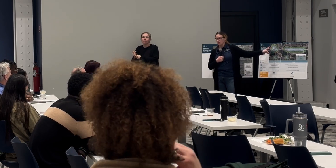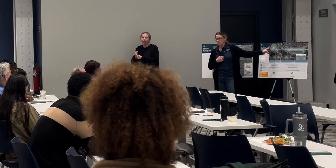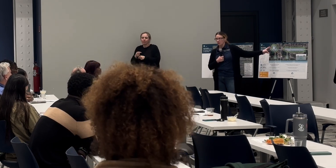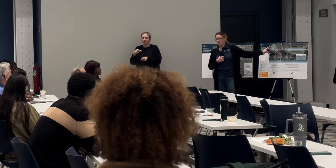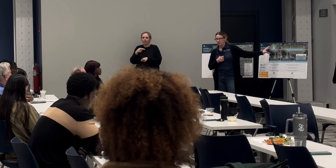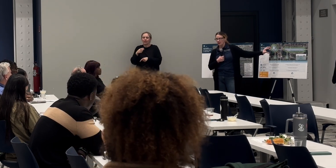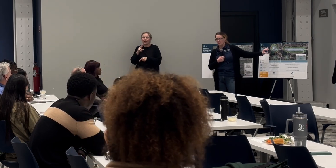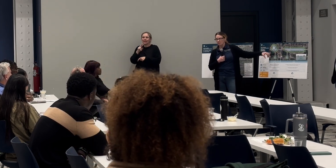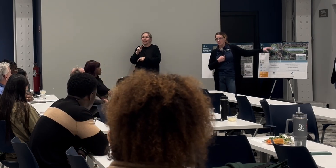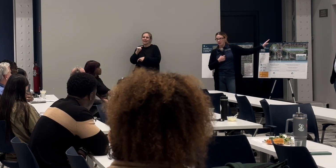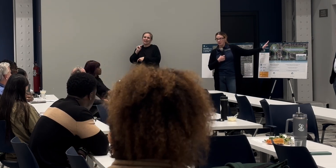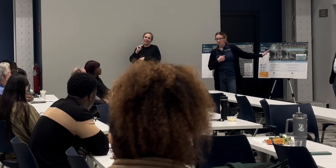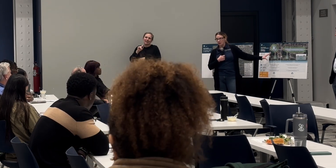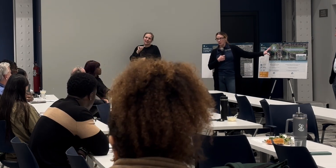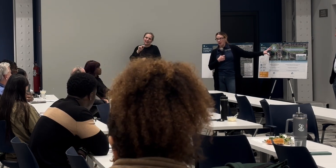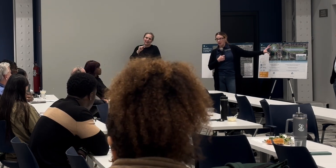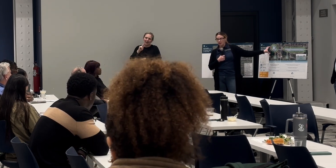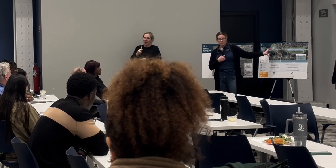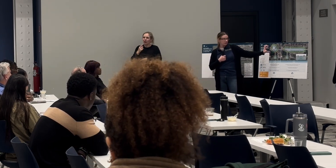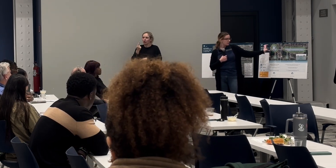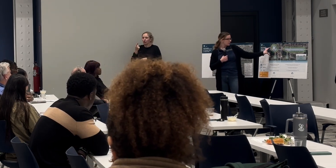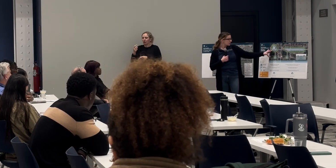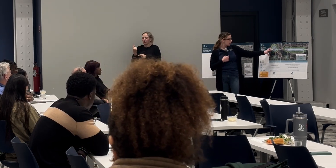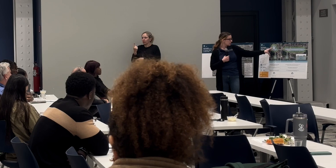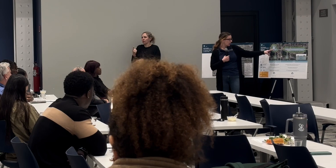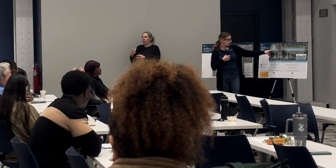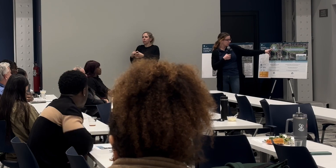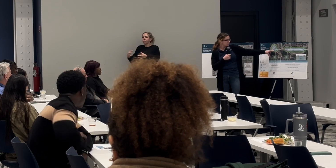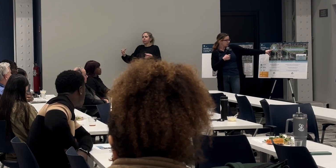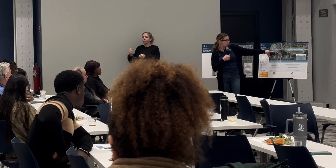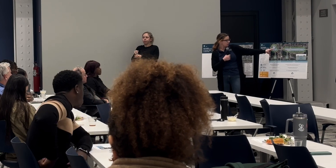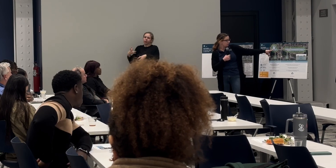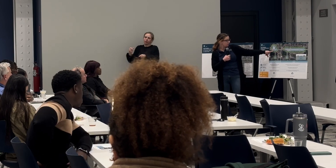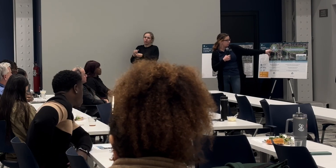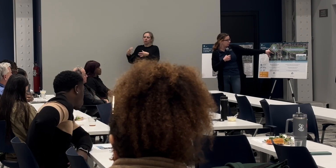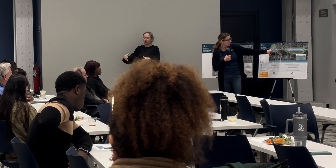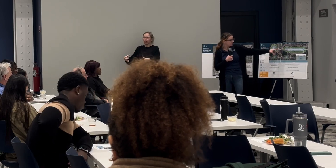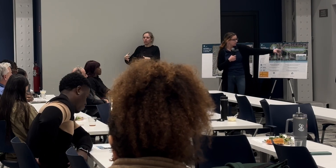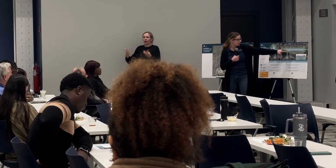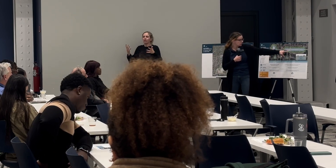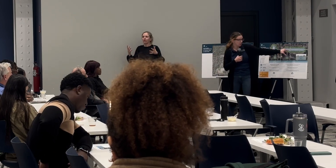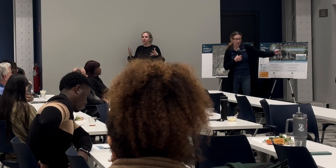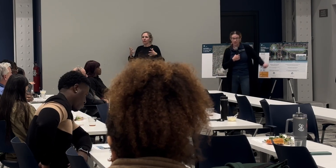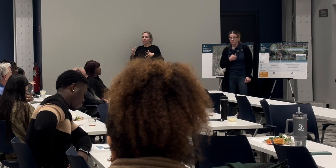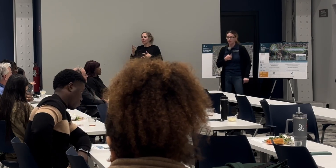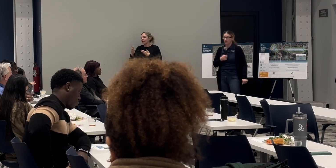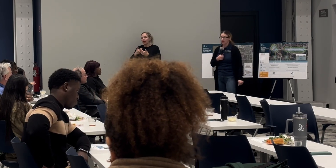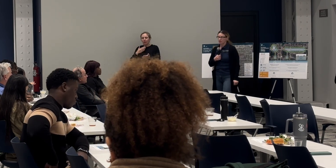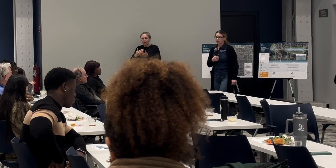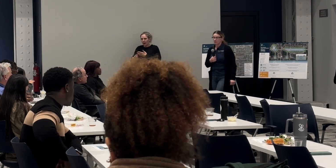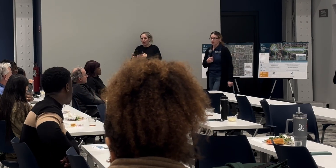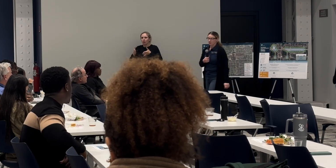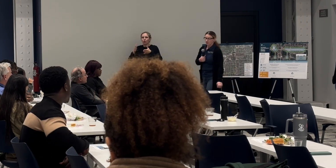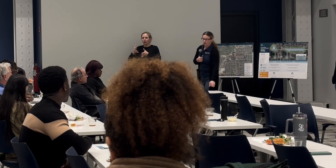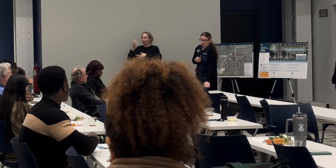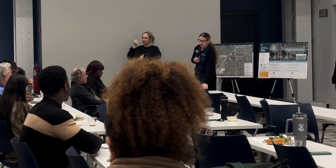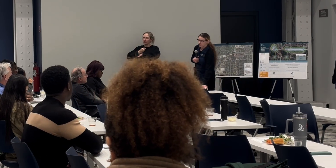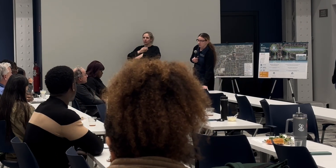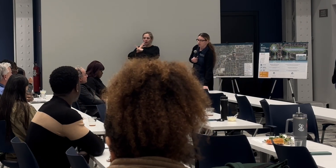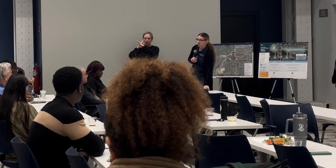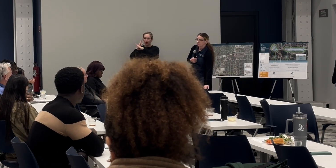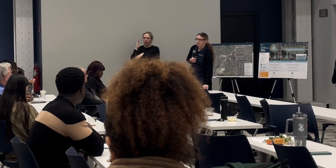the ground. But either way, this section of road gets shut down.